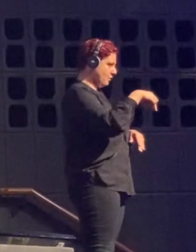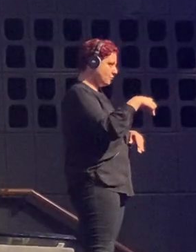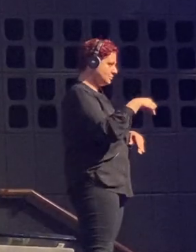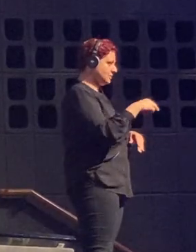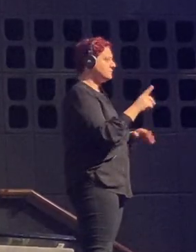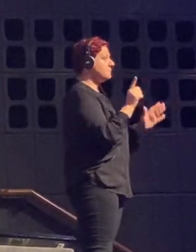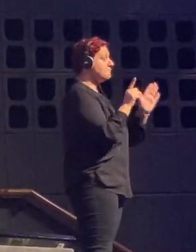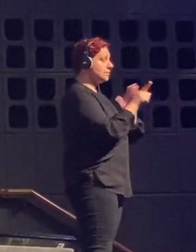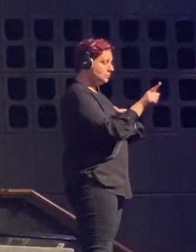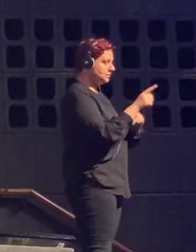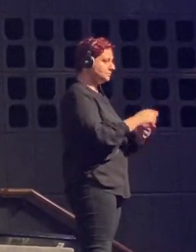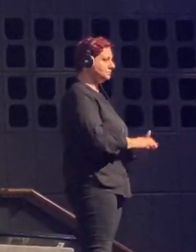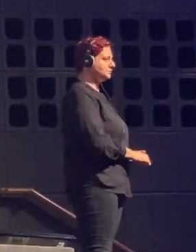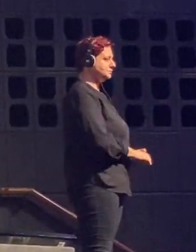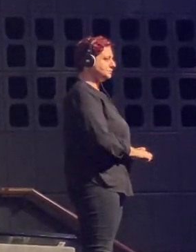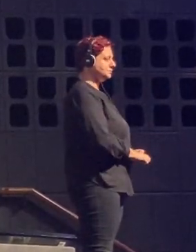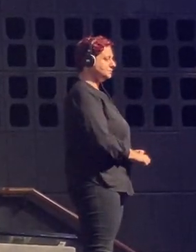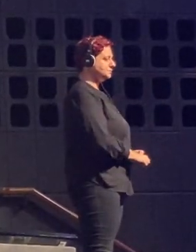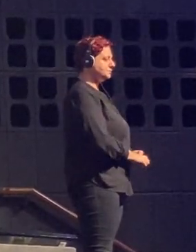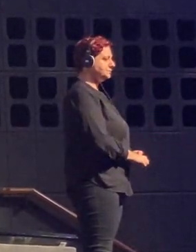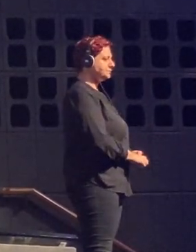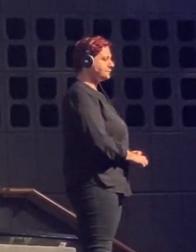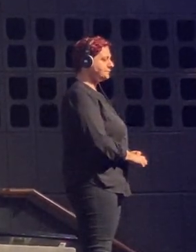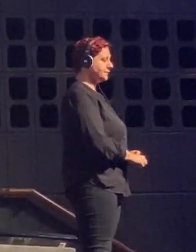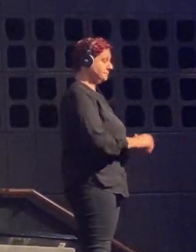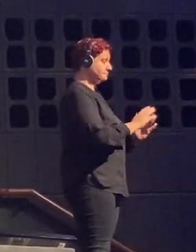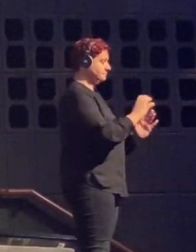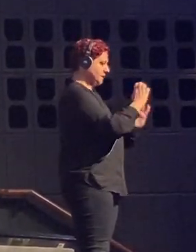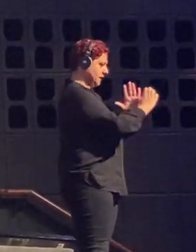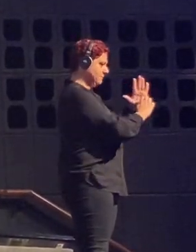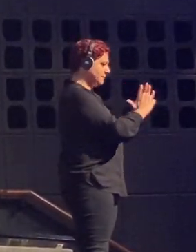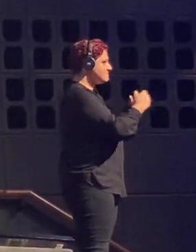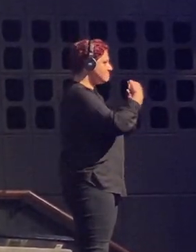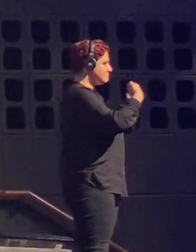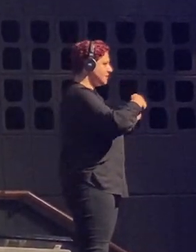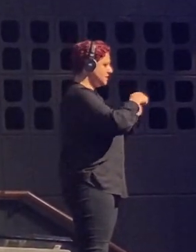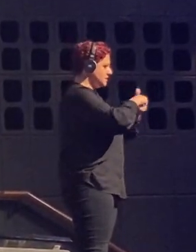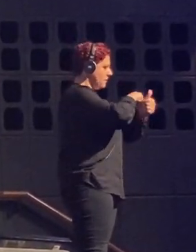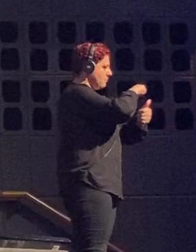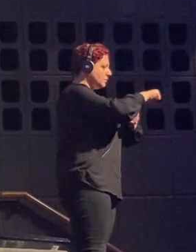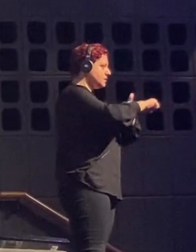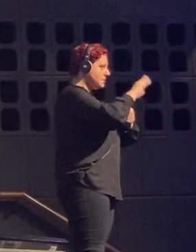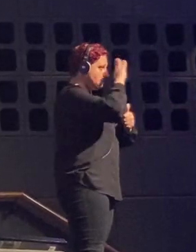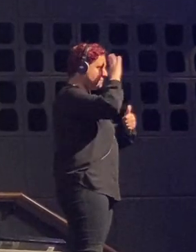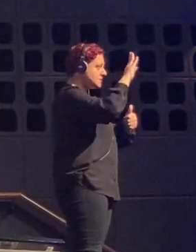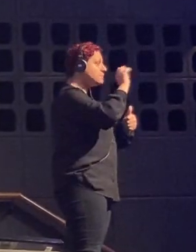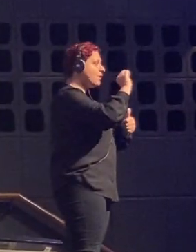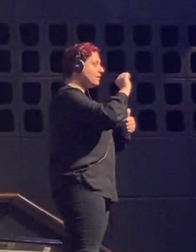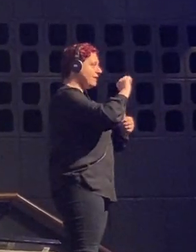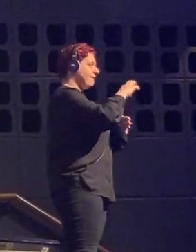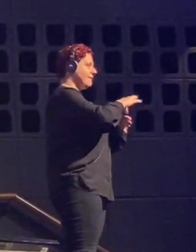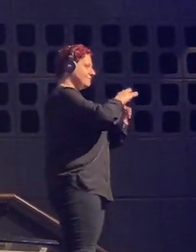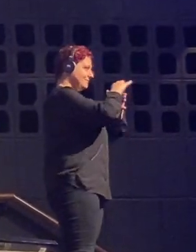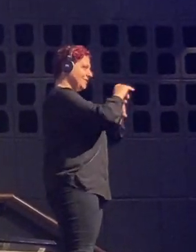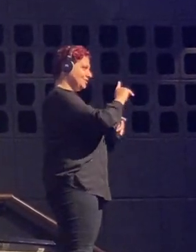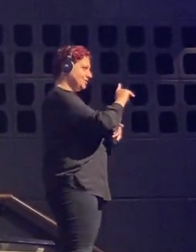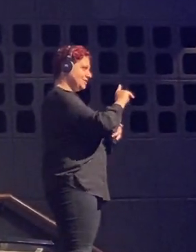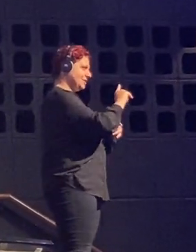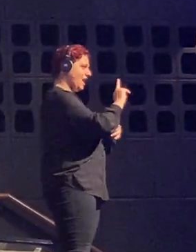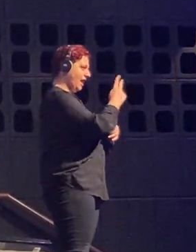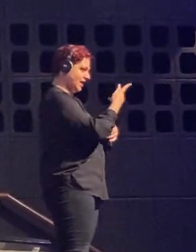change should start from the managers in HR, what can we do tomorrow if we are not